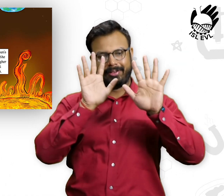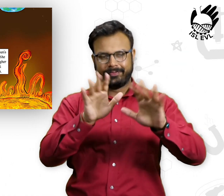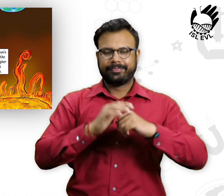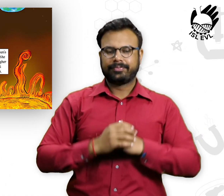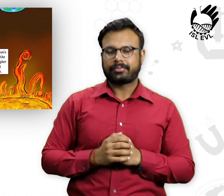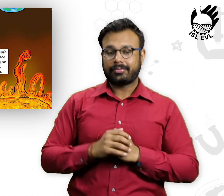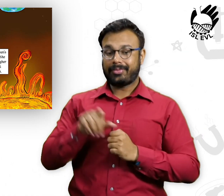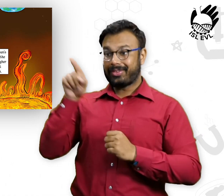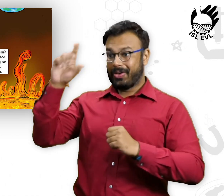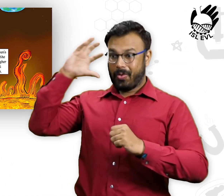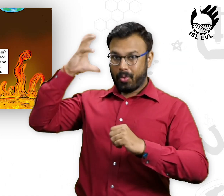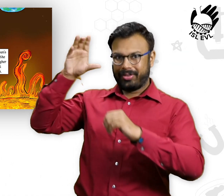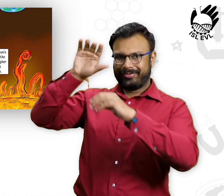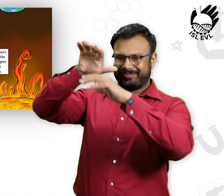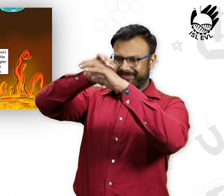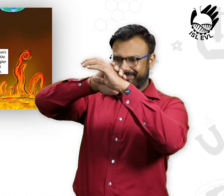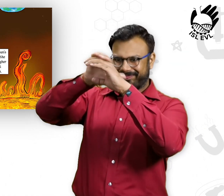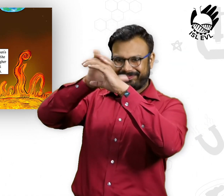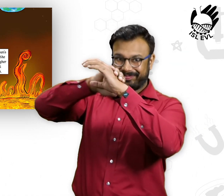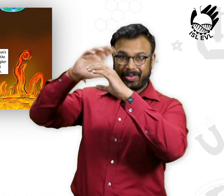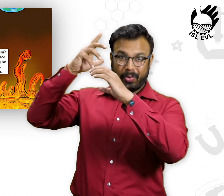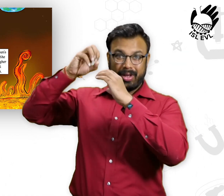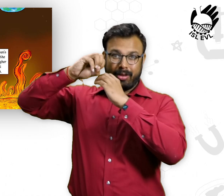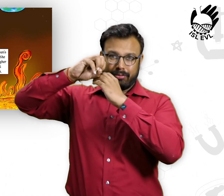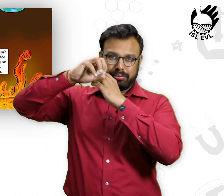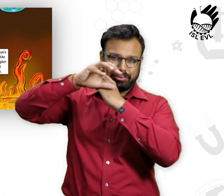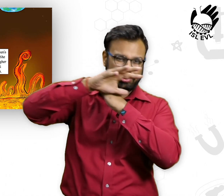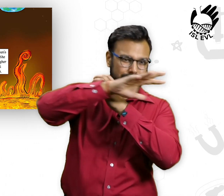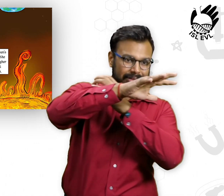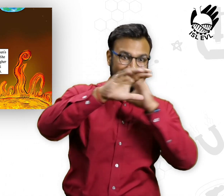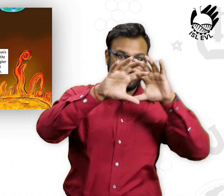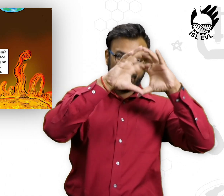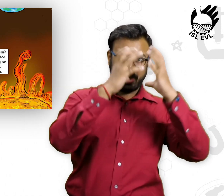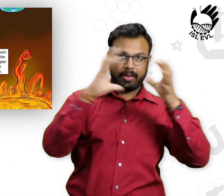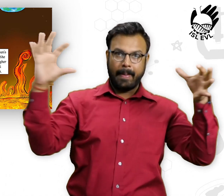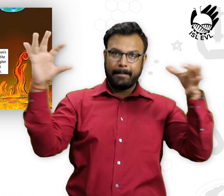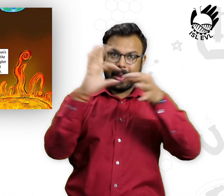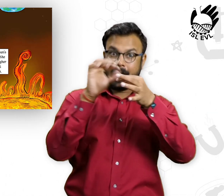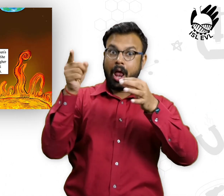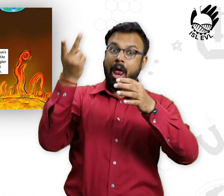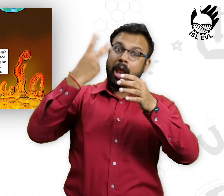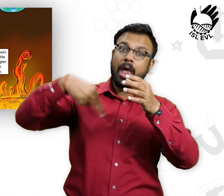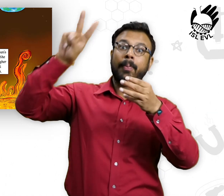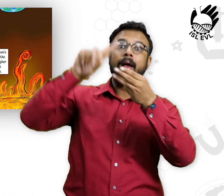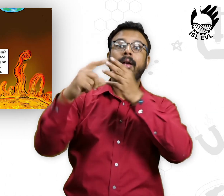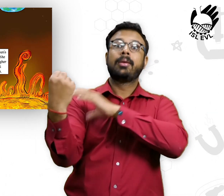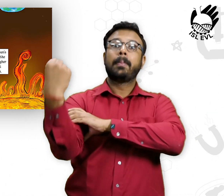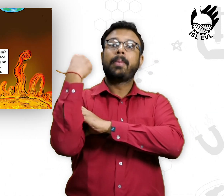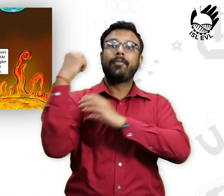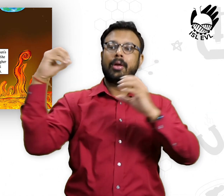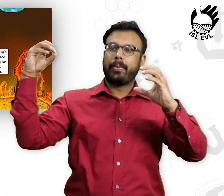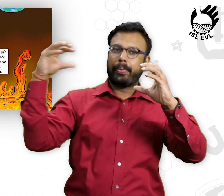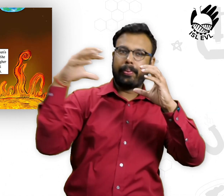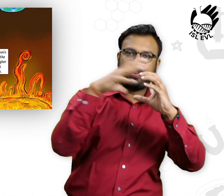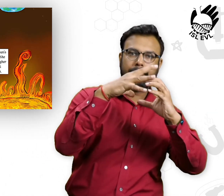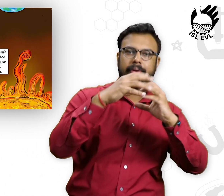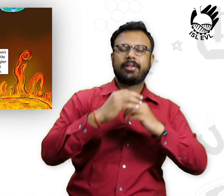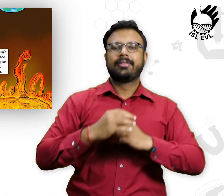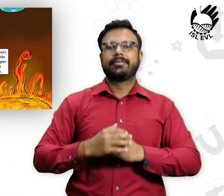planet is an important factor. Activity on the surface of the sun is another factor. If there is